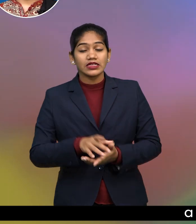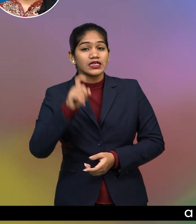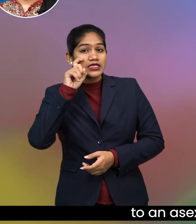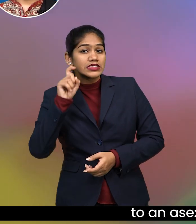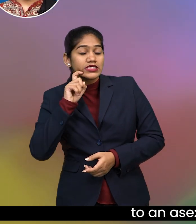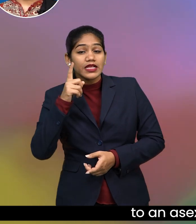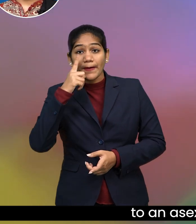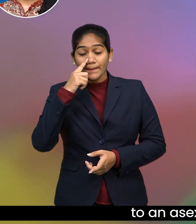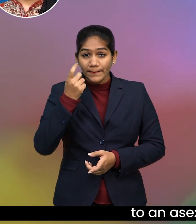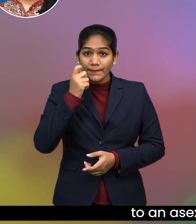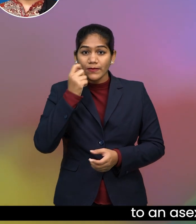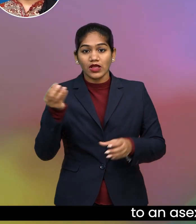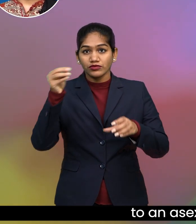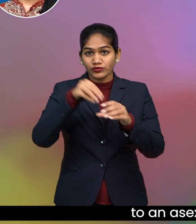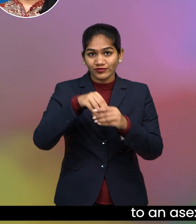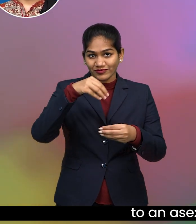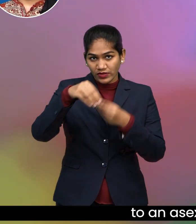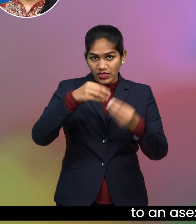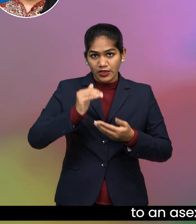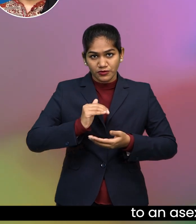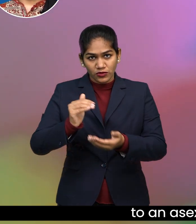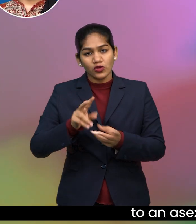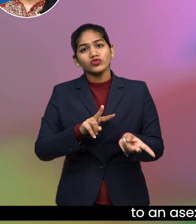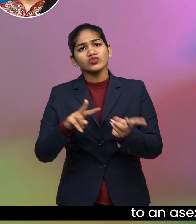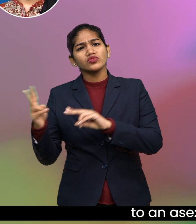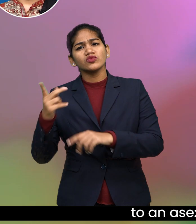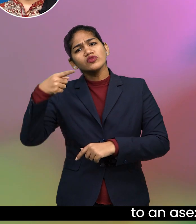sexual to an asexual mode of reproduction